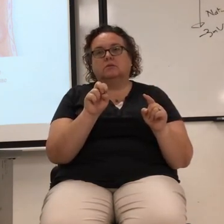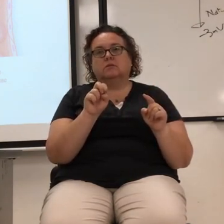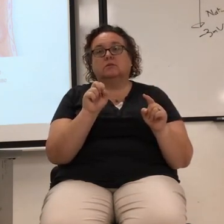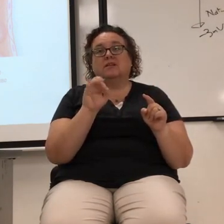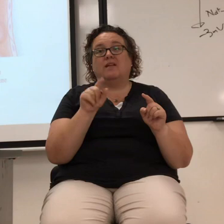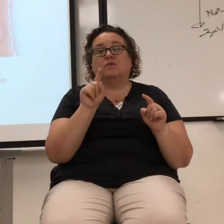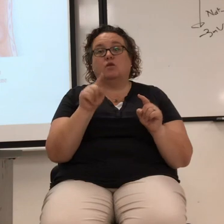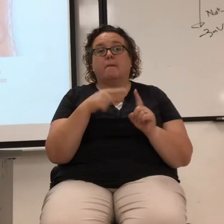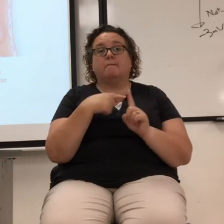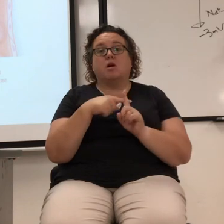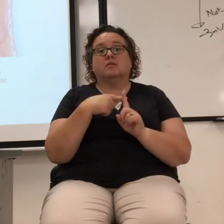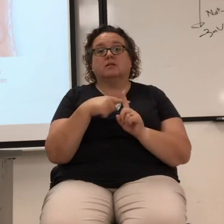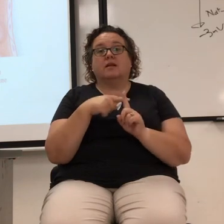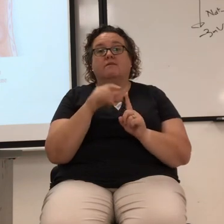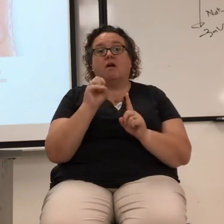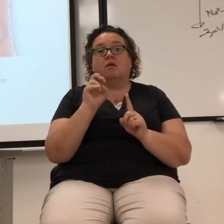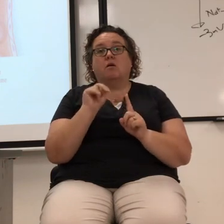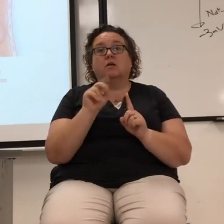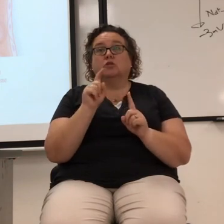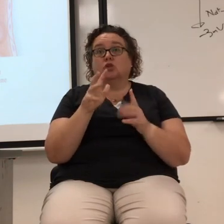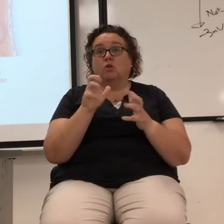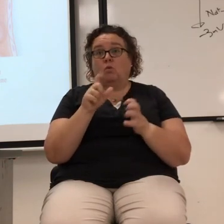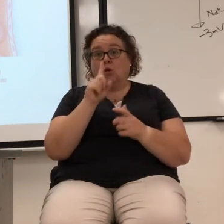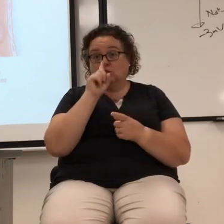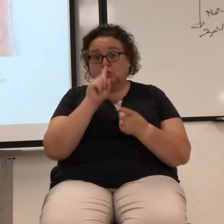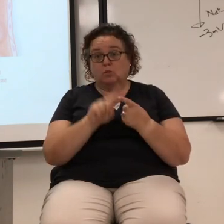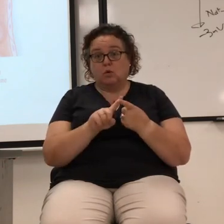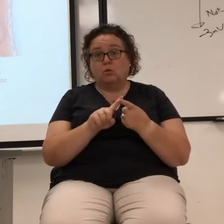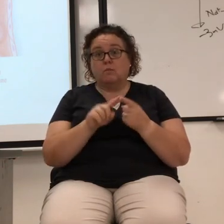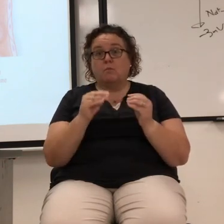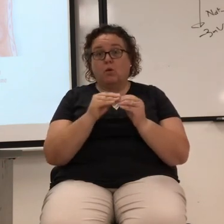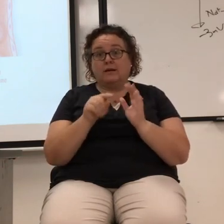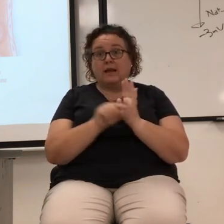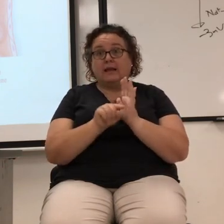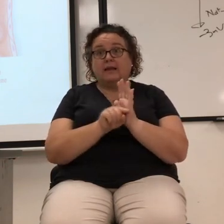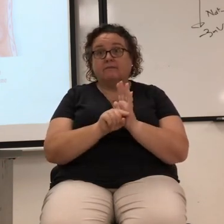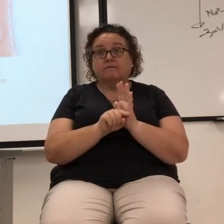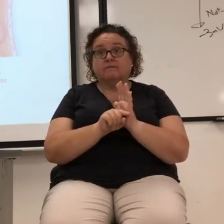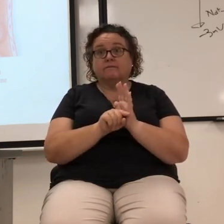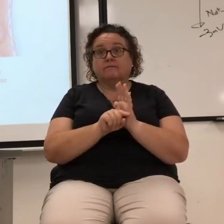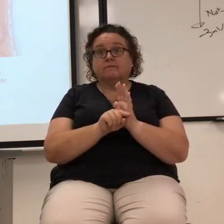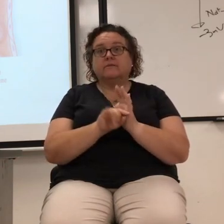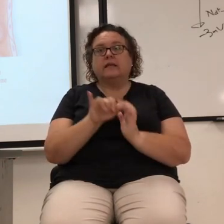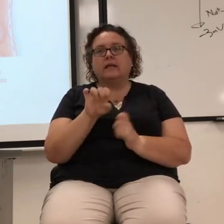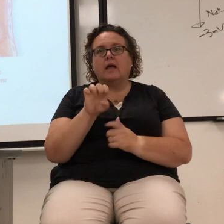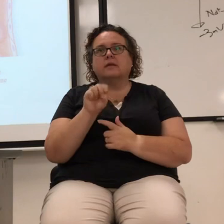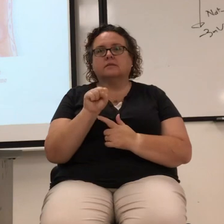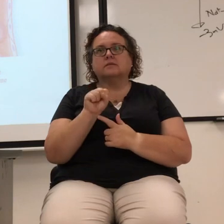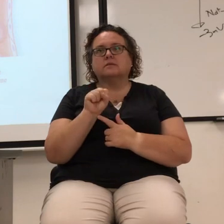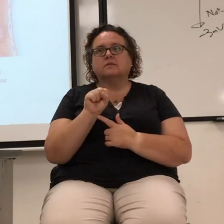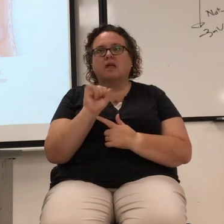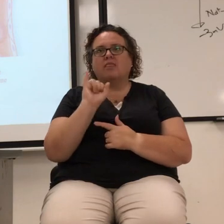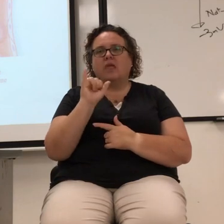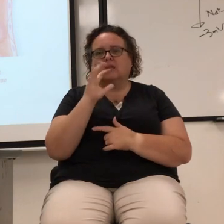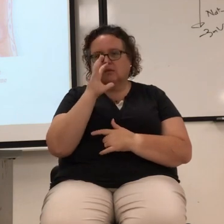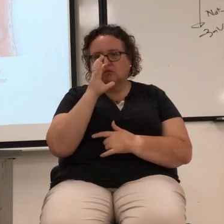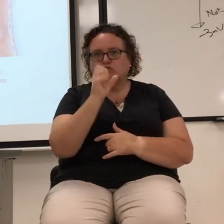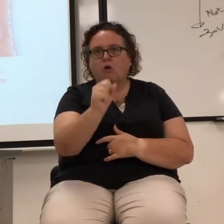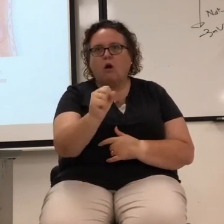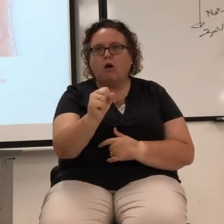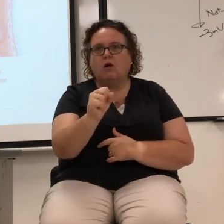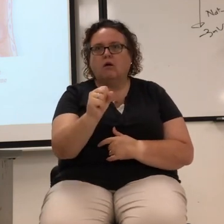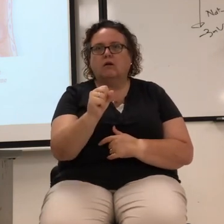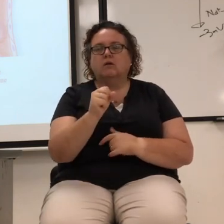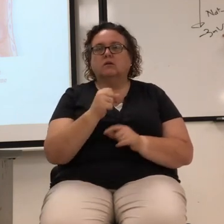if you're a positive ion, do you want to go to where it's more negative? Yes, that's a draw to